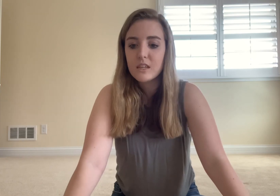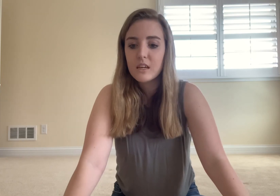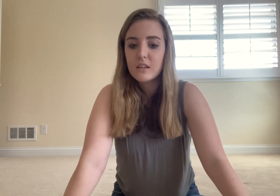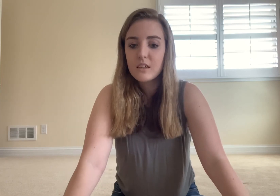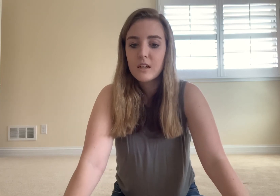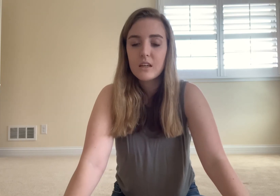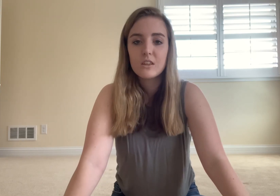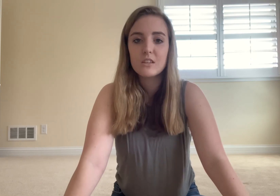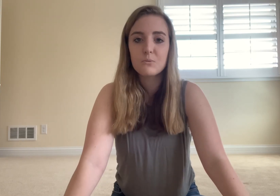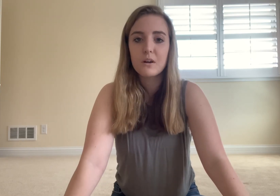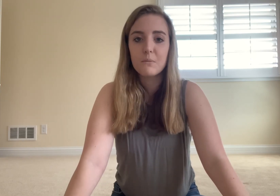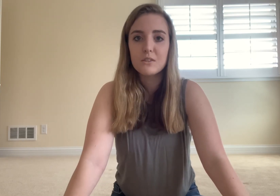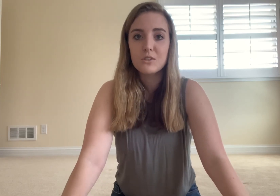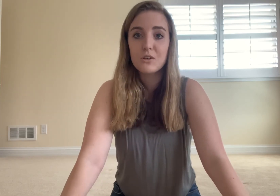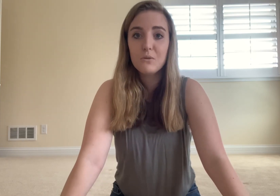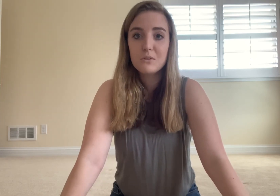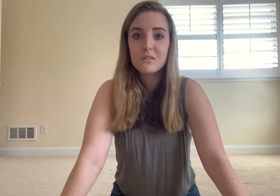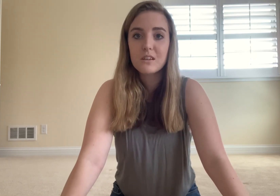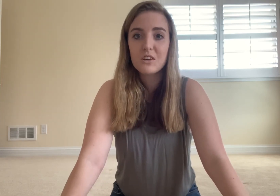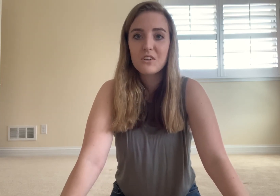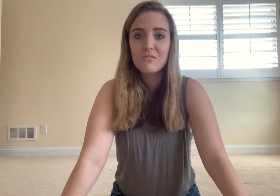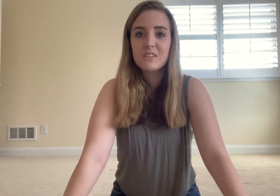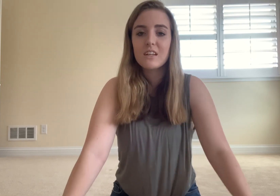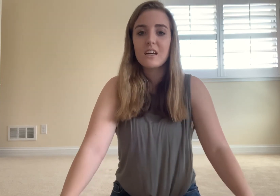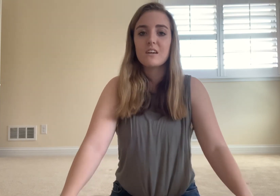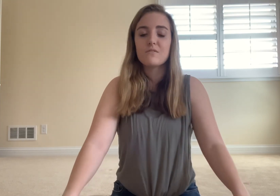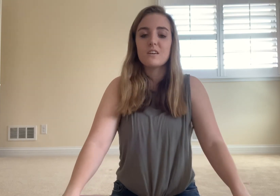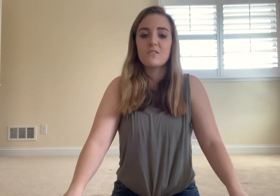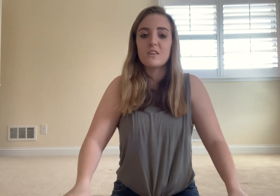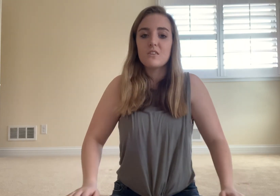Hopefully these will come into use in your everyday life that you can use.